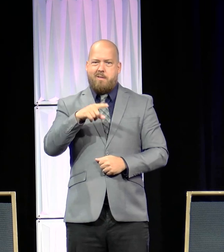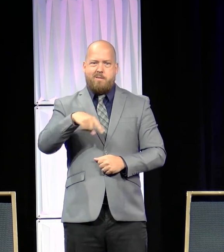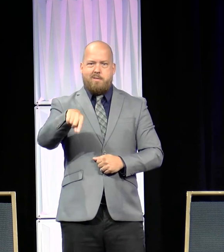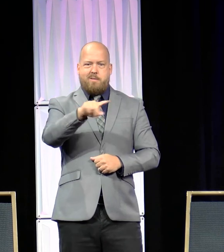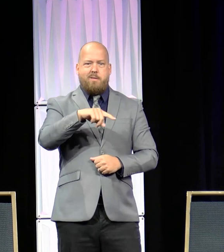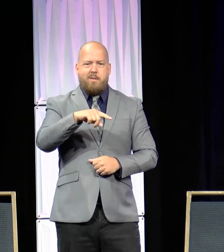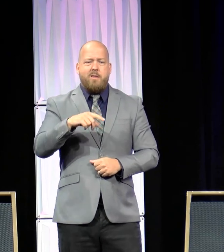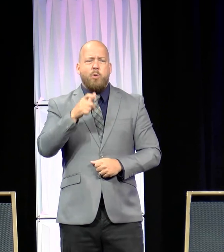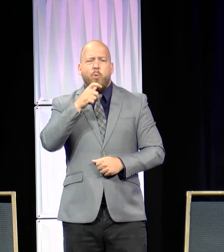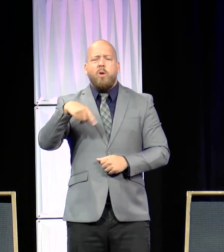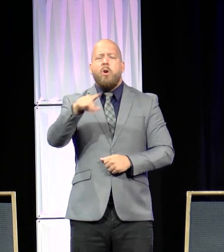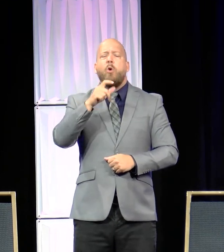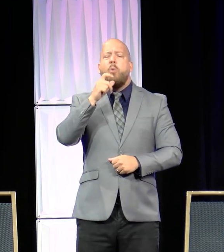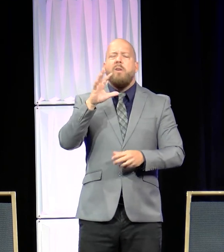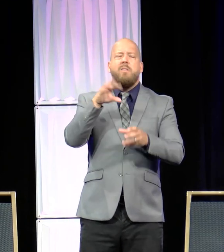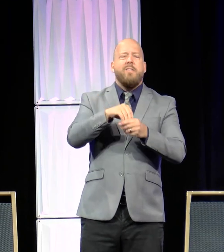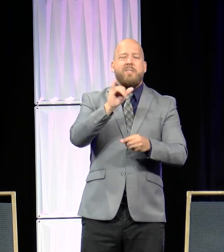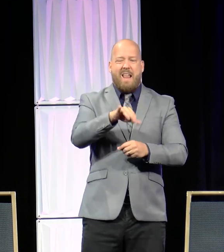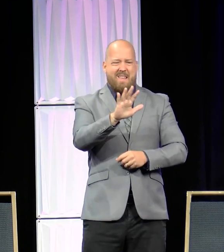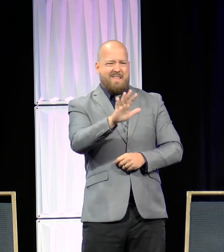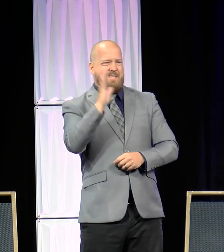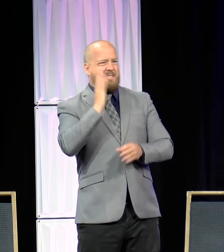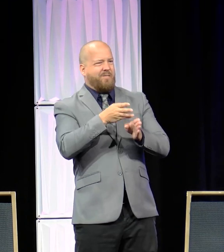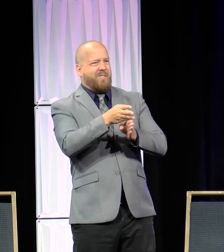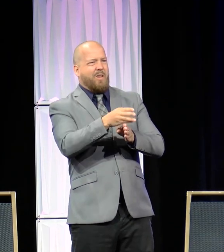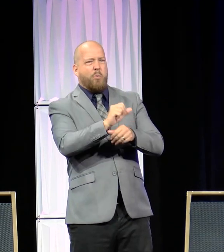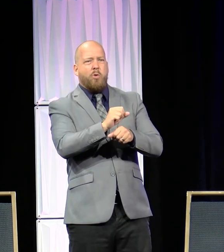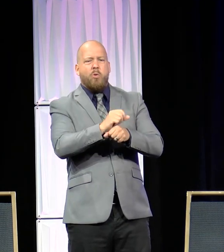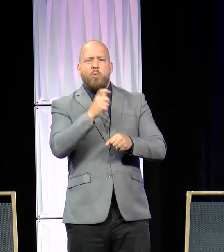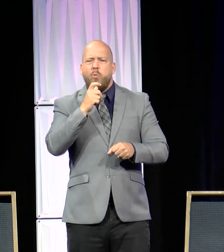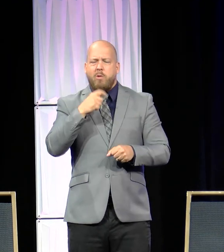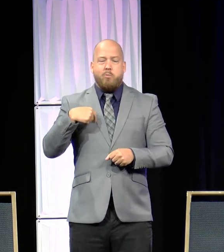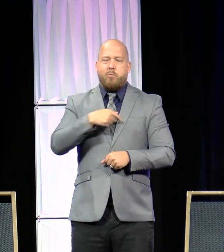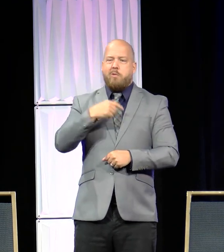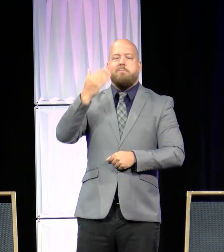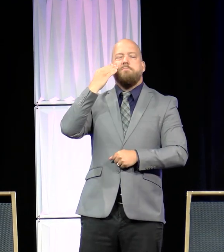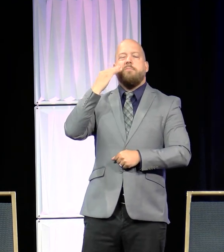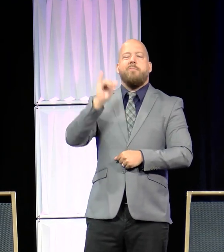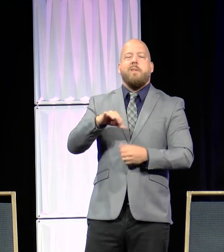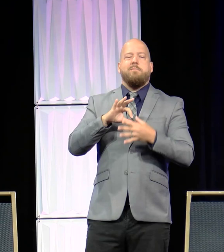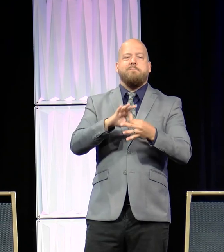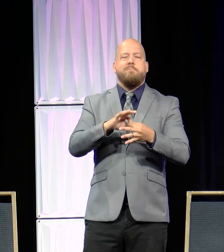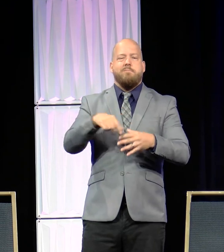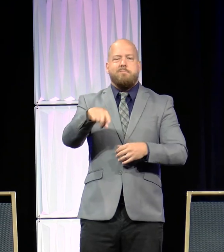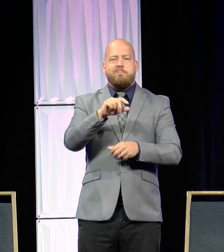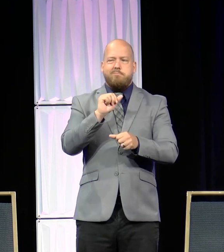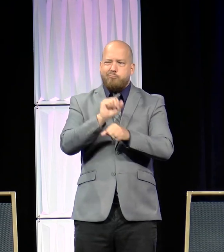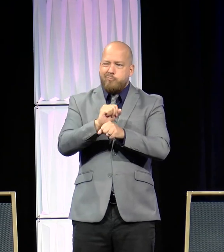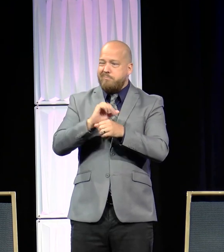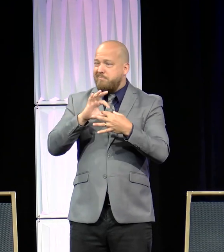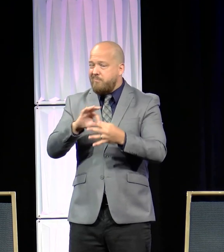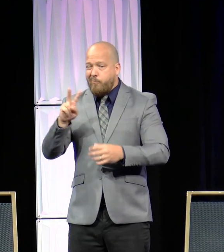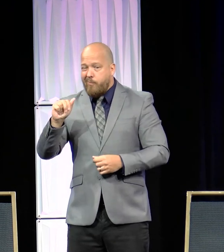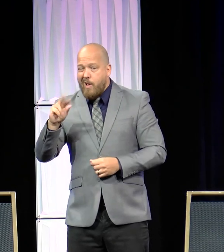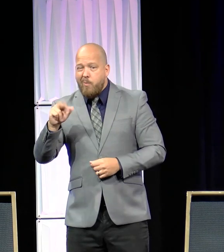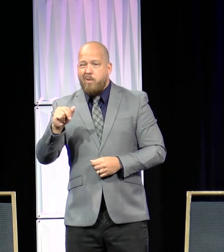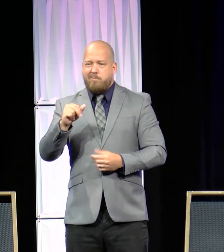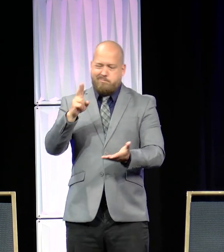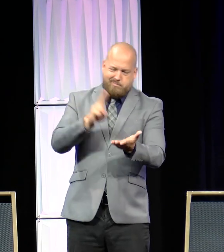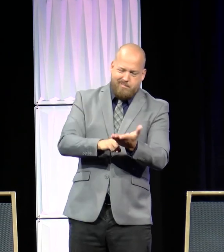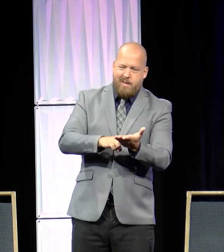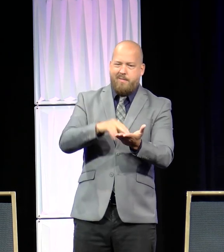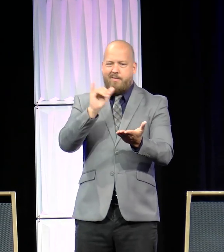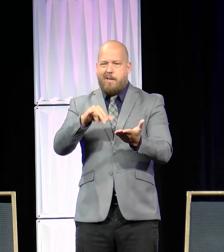you probably had a hand, knowing or unknowingly, in the passing of that act. So if you were here during